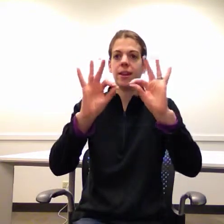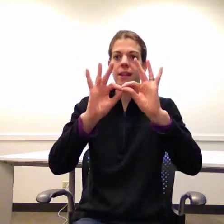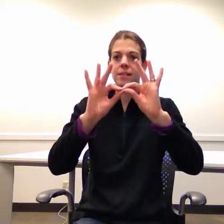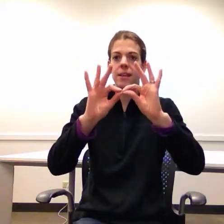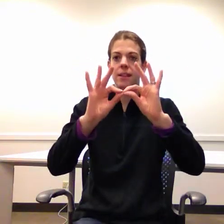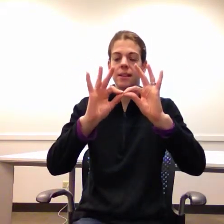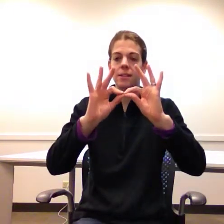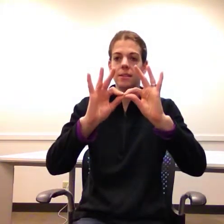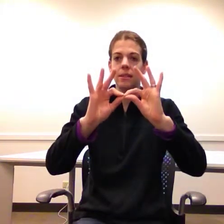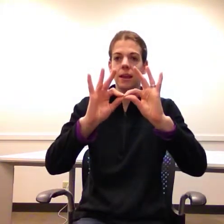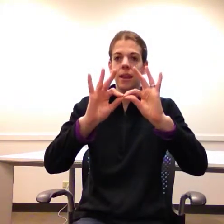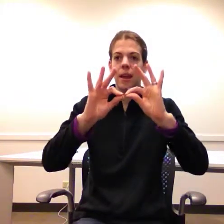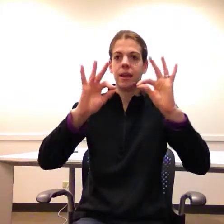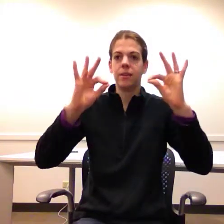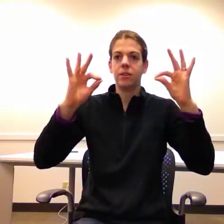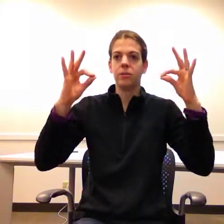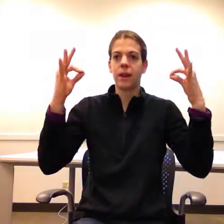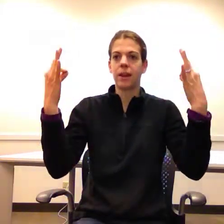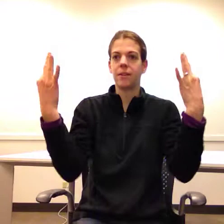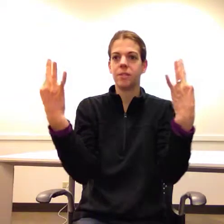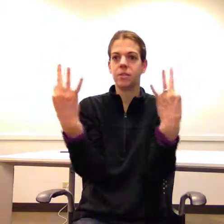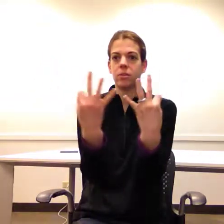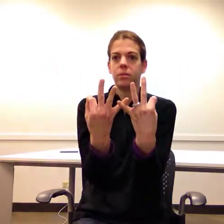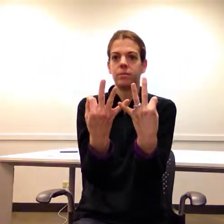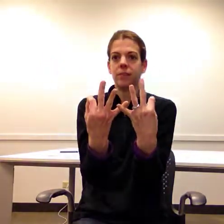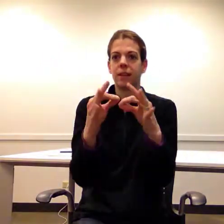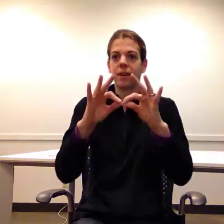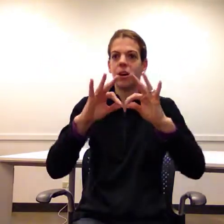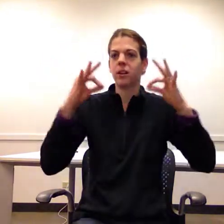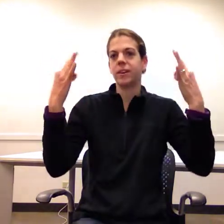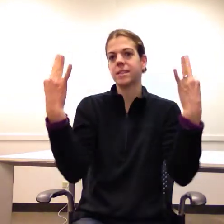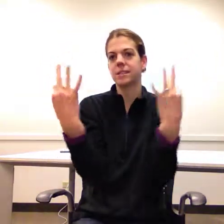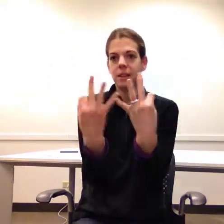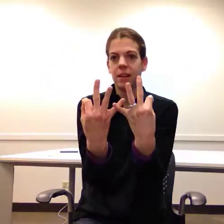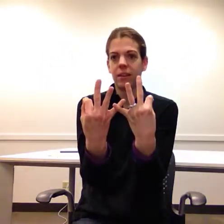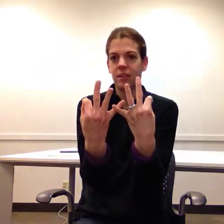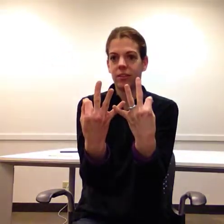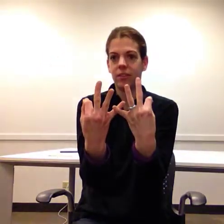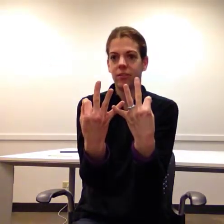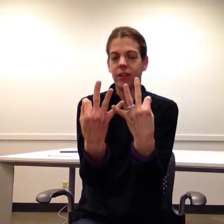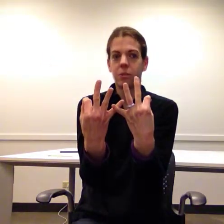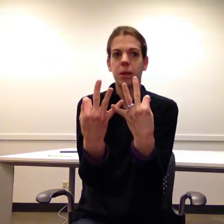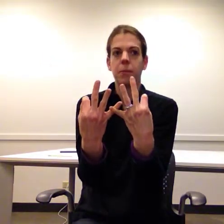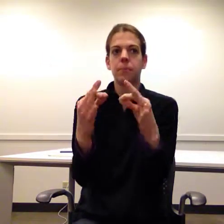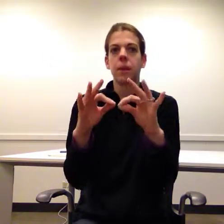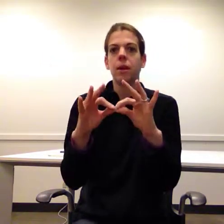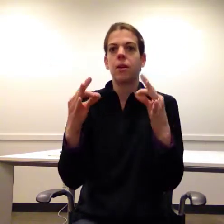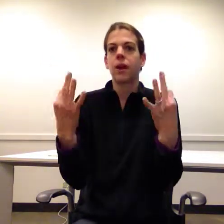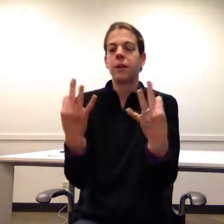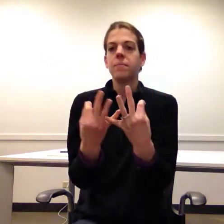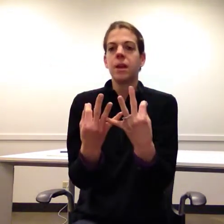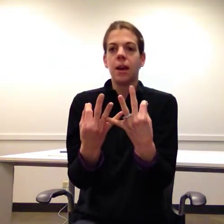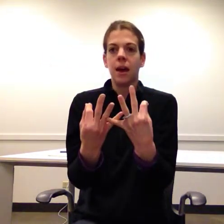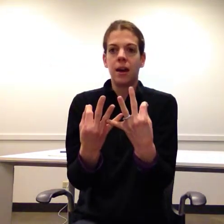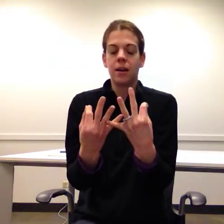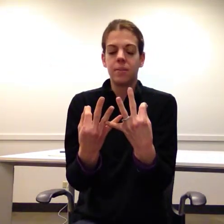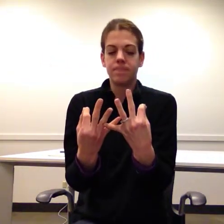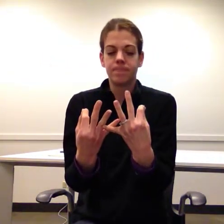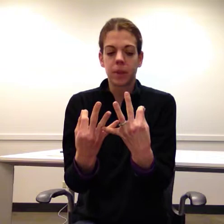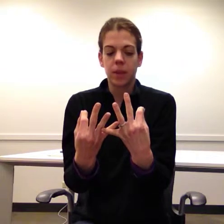hands like this, and then you'll make kind of a circle. All of us. This is our family. Okay? If